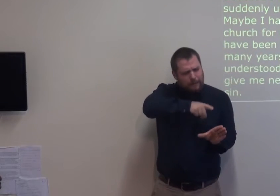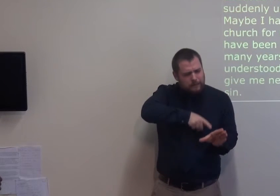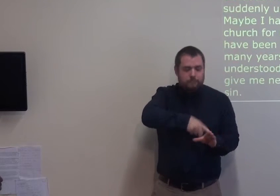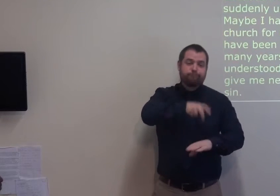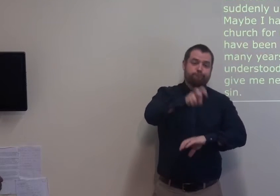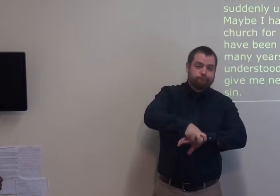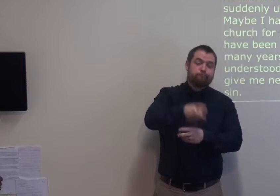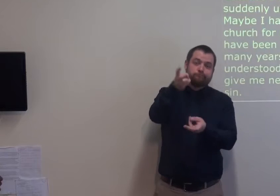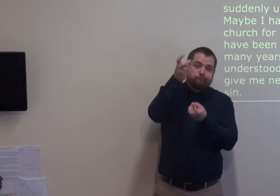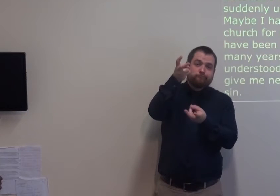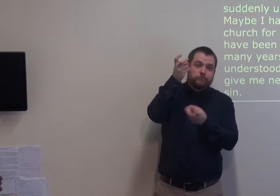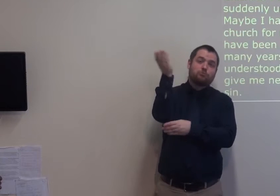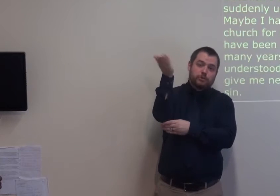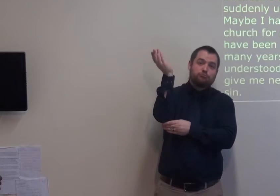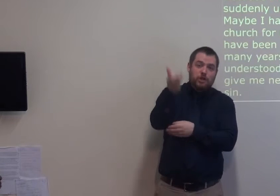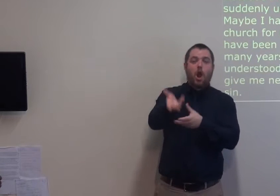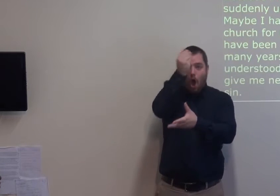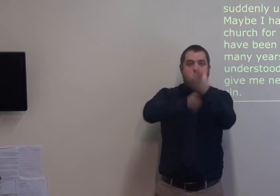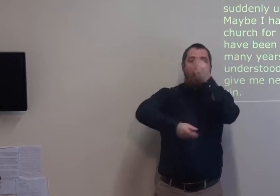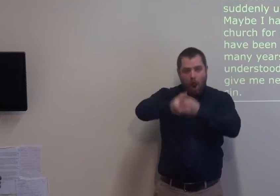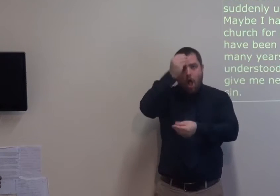Maybe I have been learning the Bible for many years.